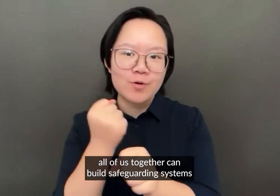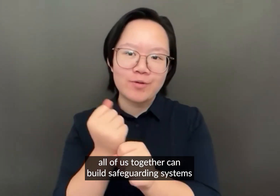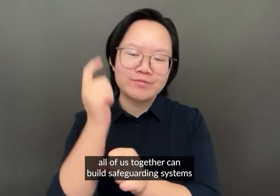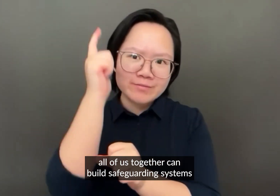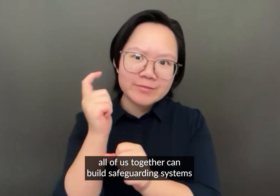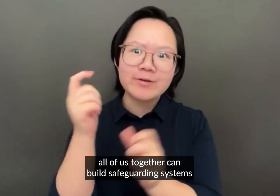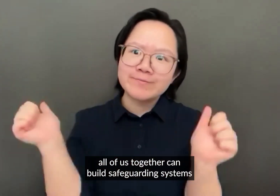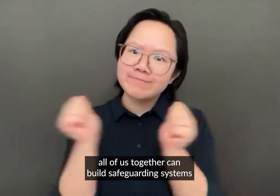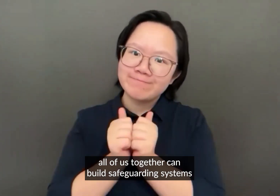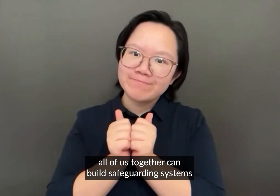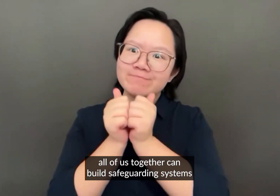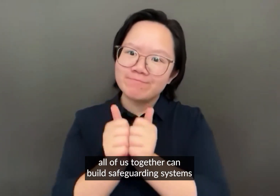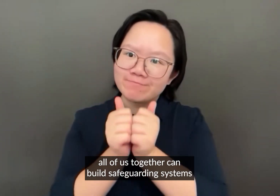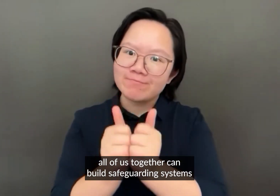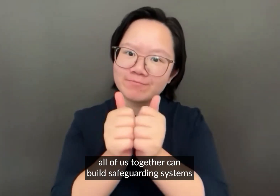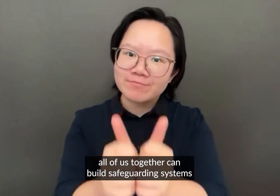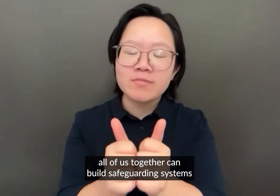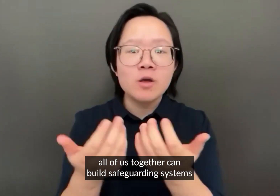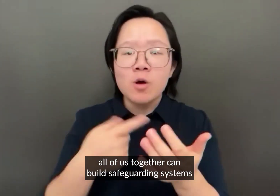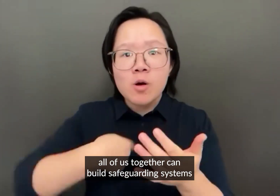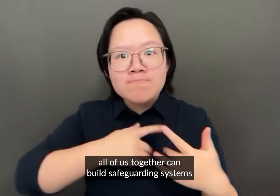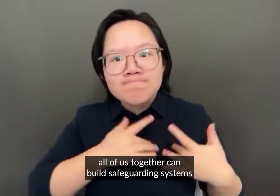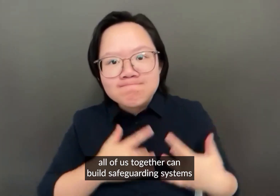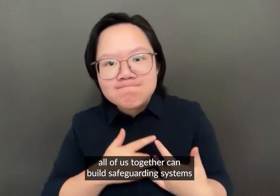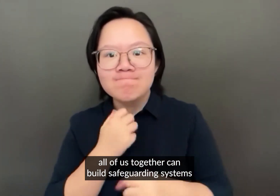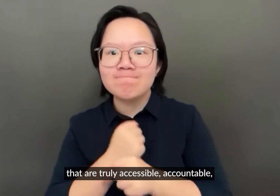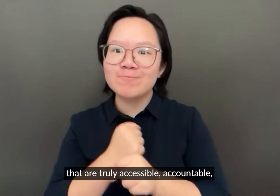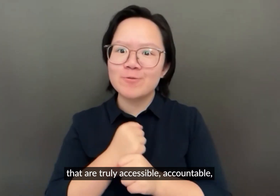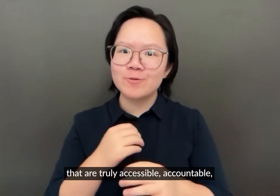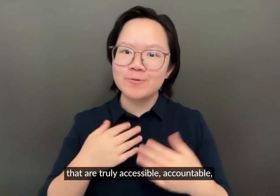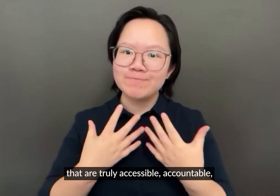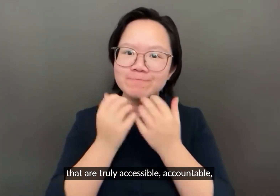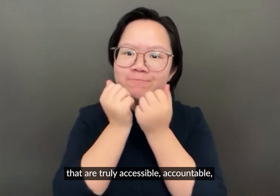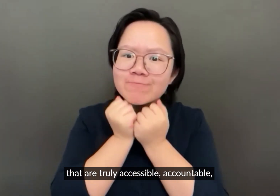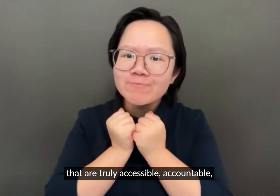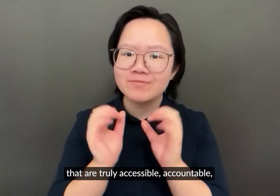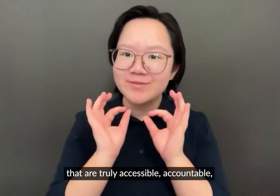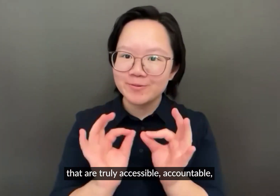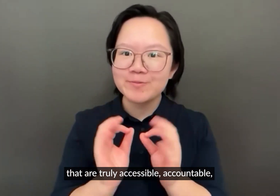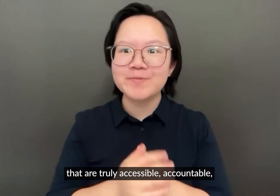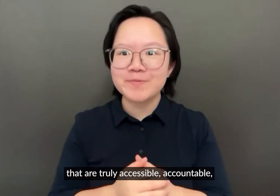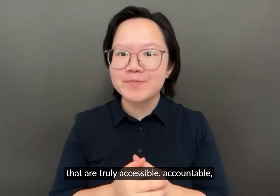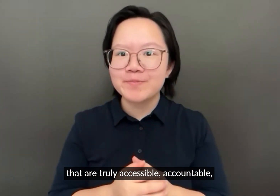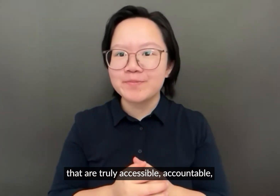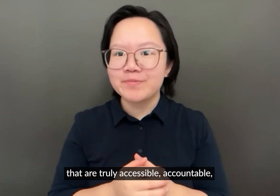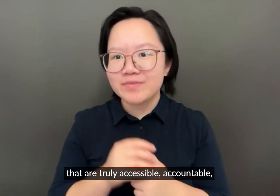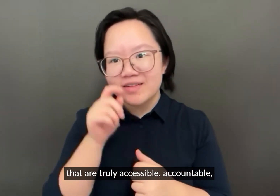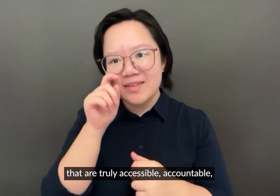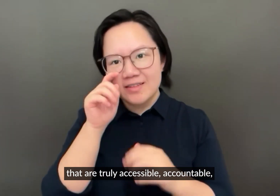us together, can build safeguarding systems that are truly